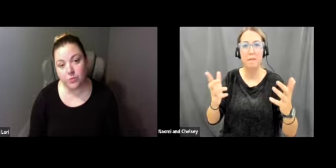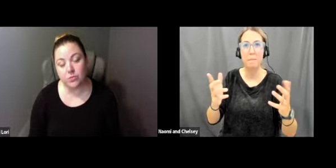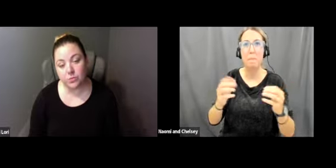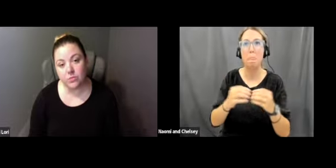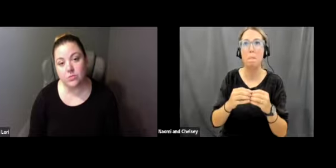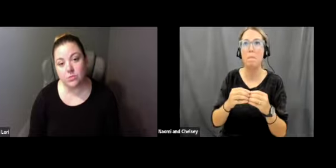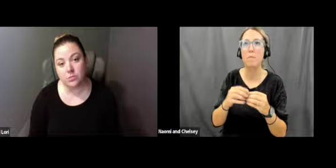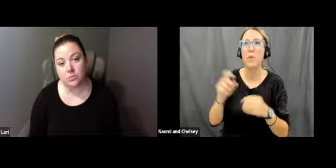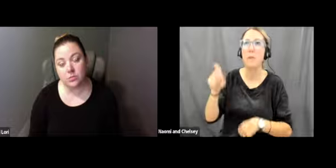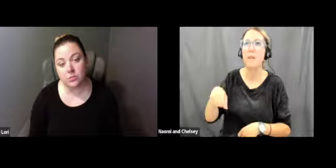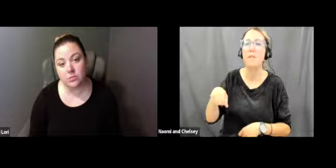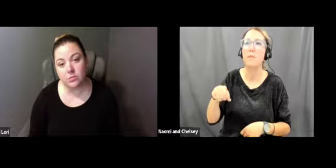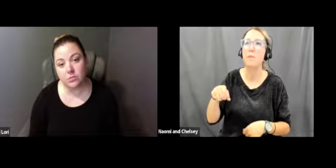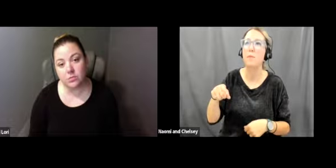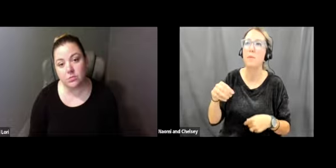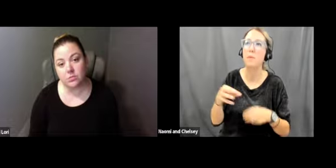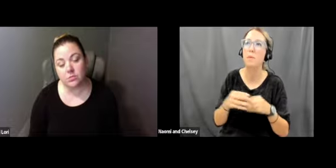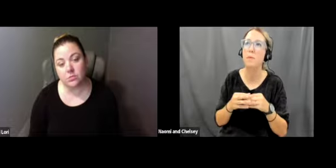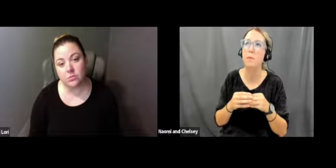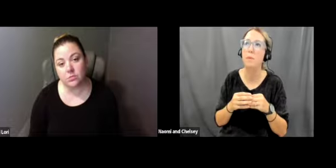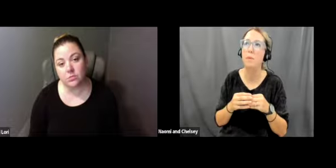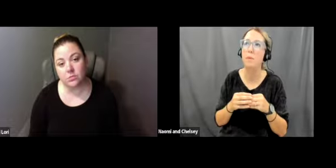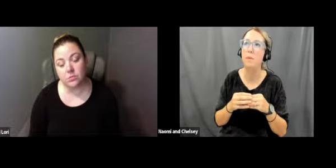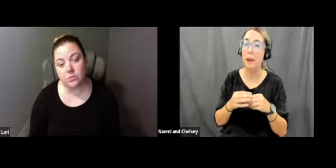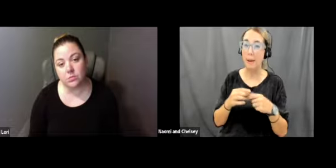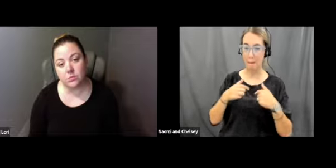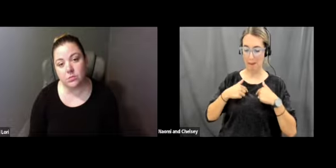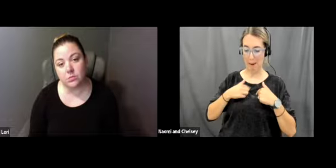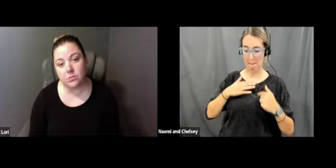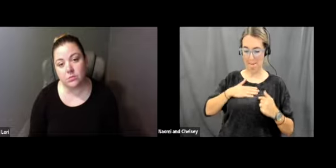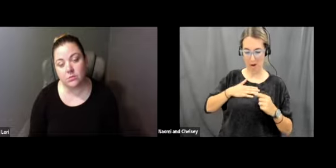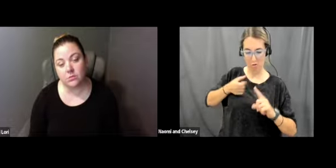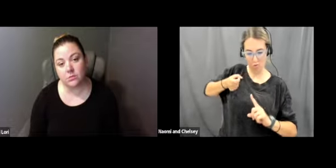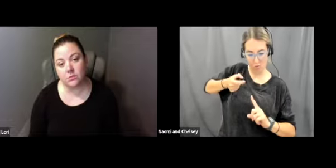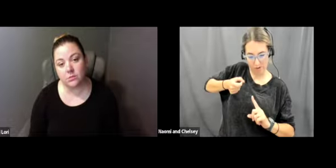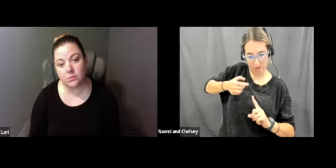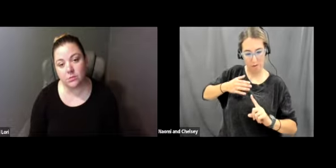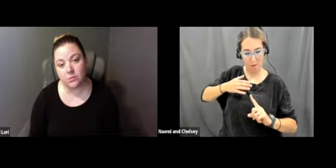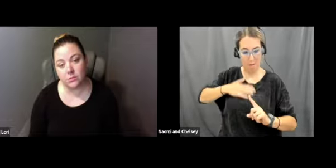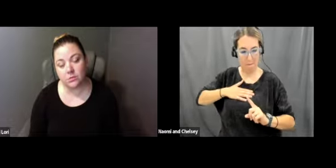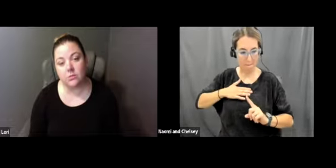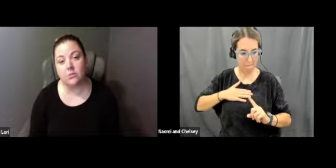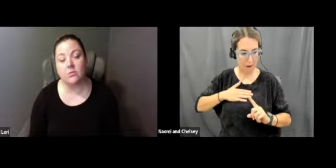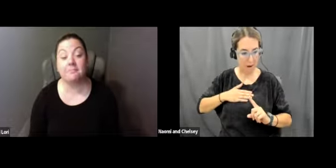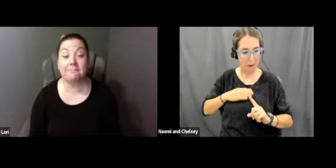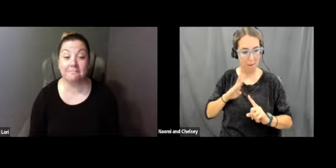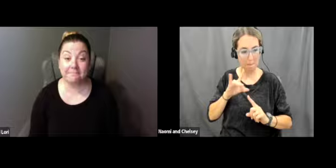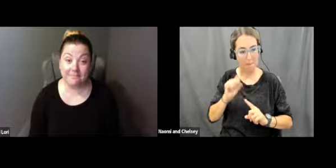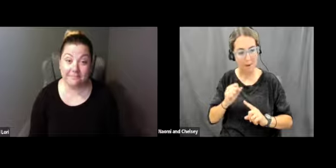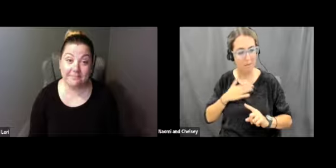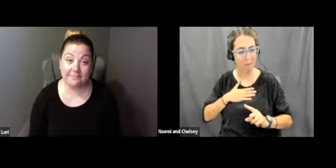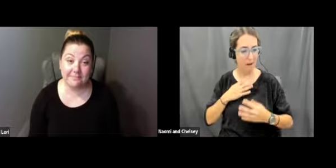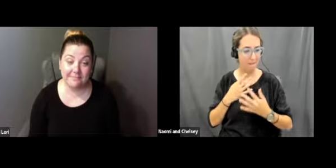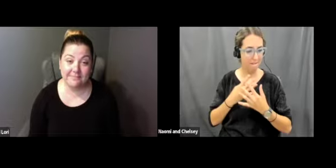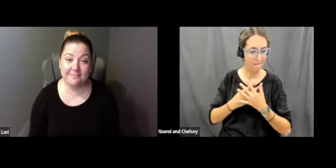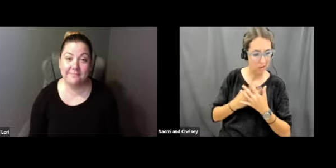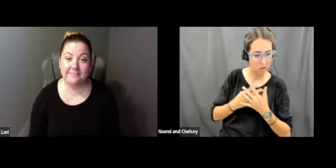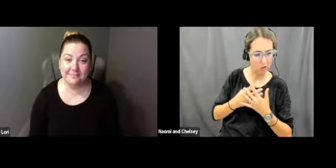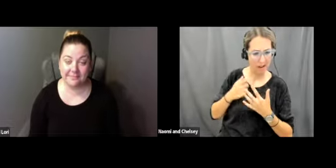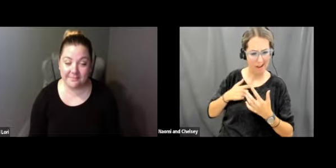able to recognize your own triggers and your own narratives in order